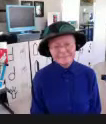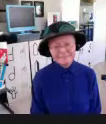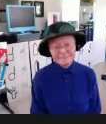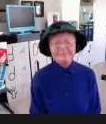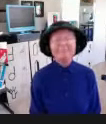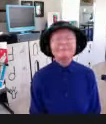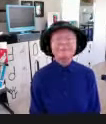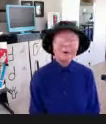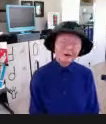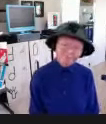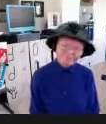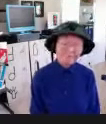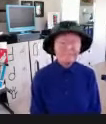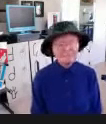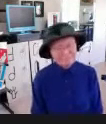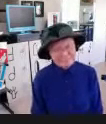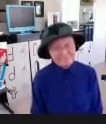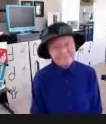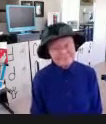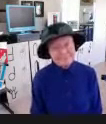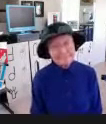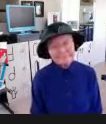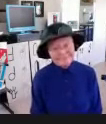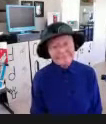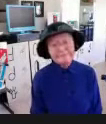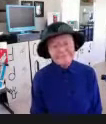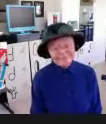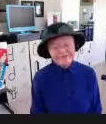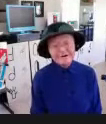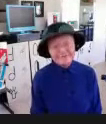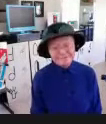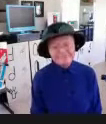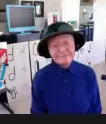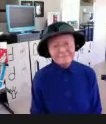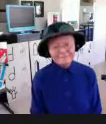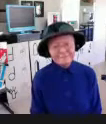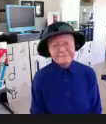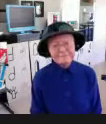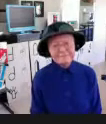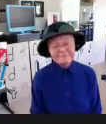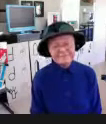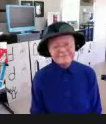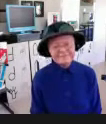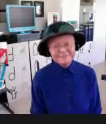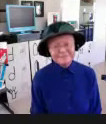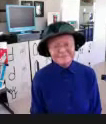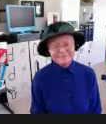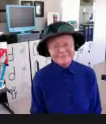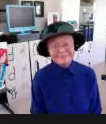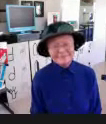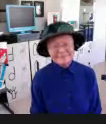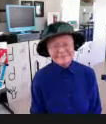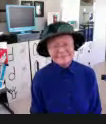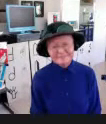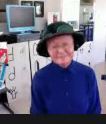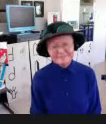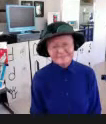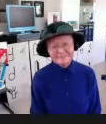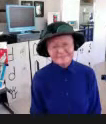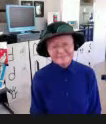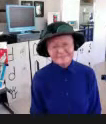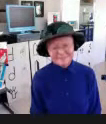quarter, and then we have a zigzag walk down a quarter. So what I'm hoping to get will be some differences between